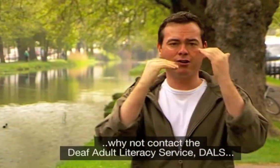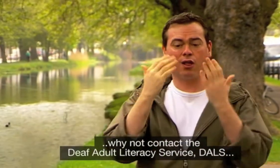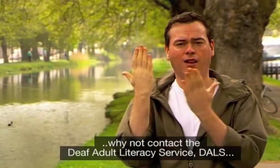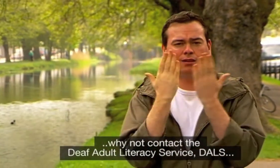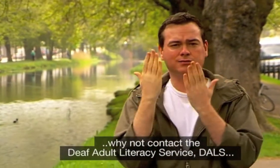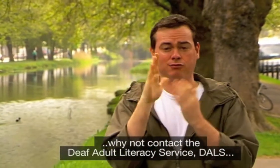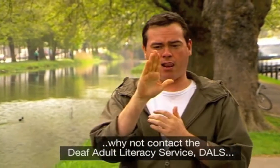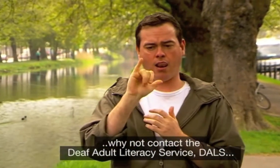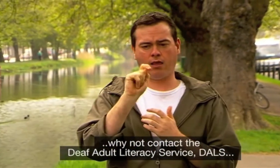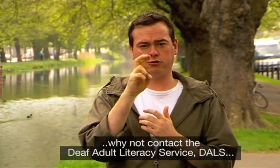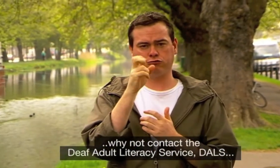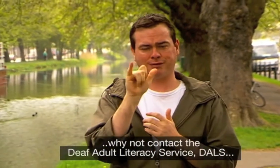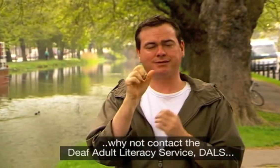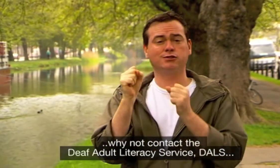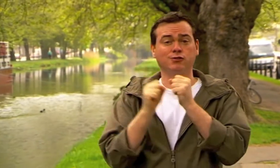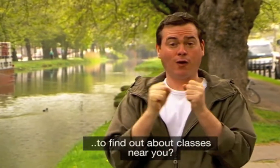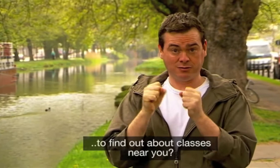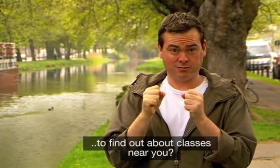Service, DALS, to find out about